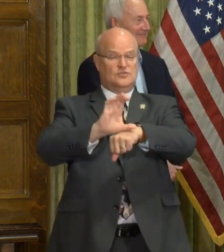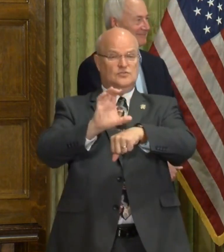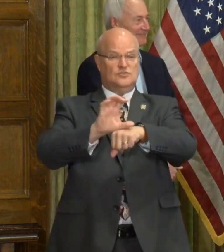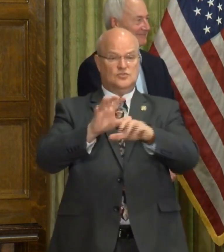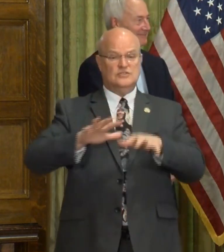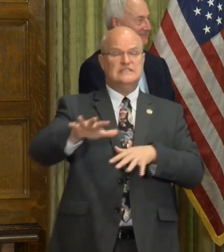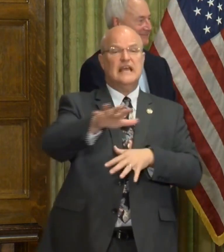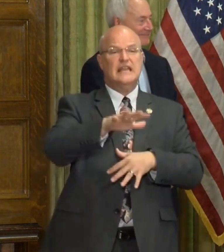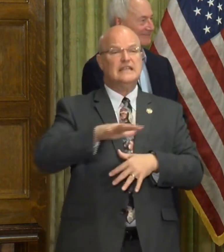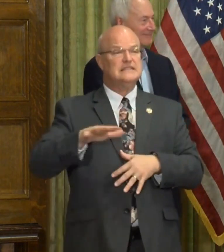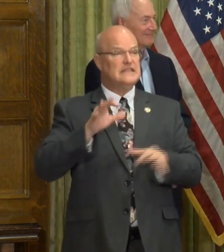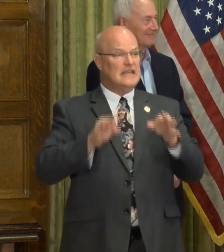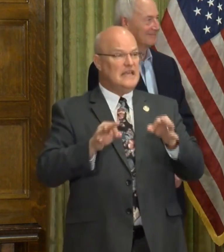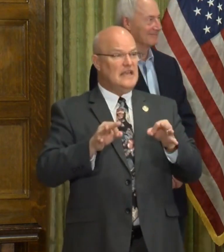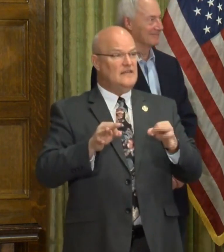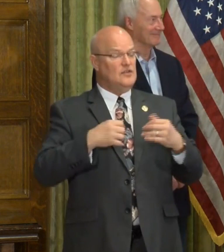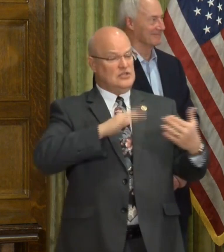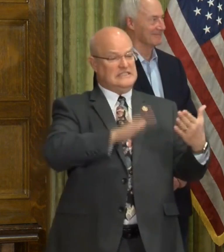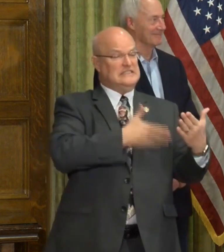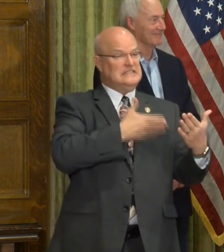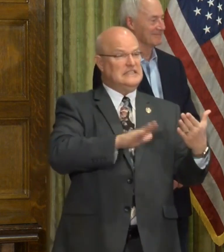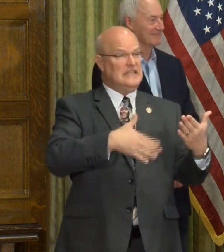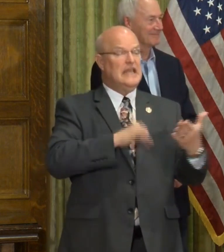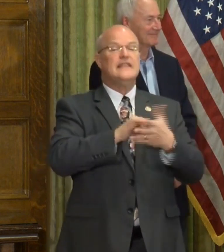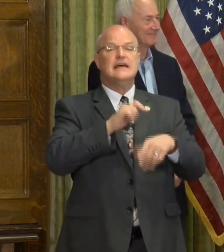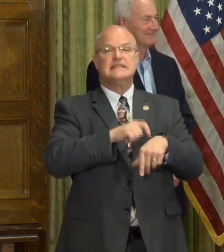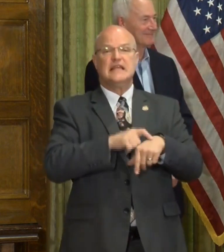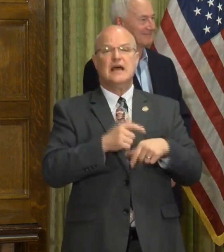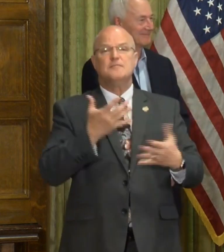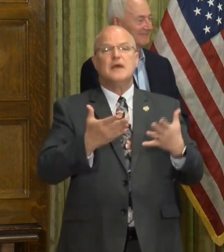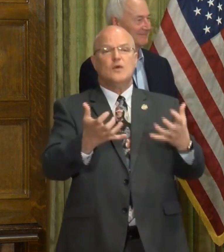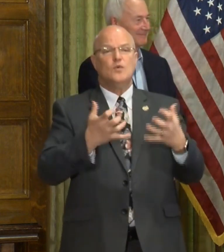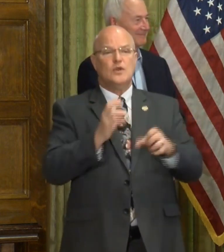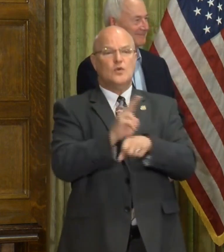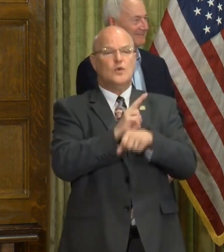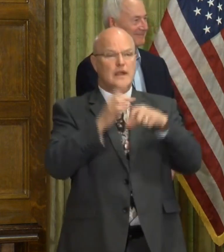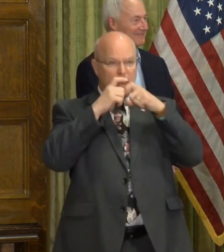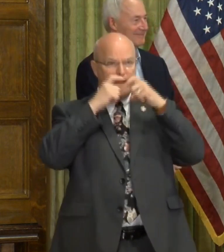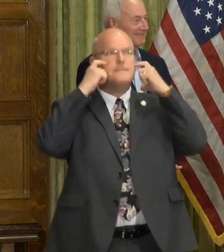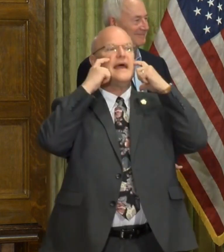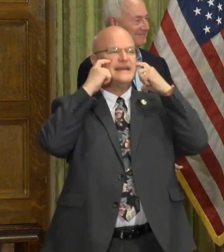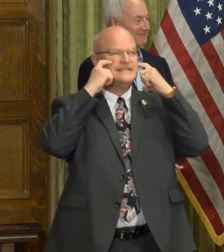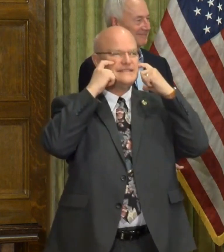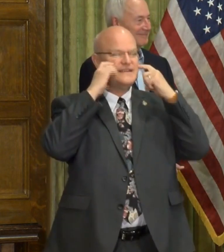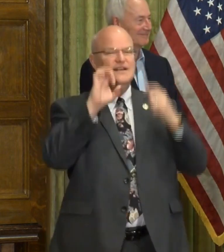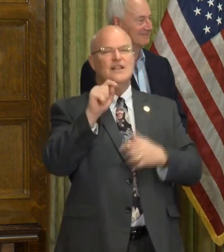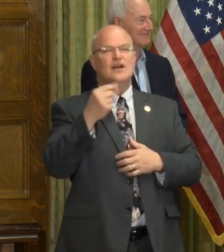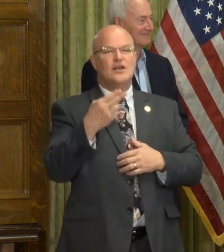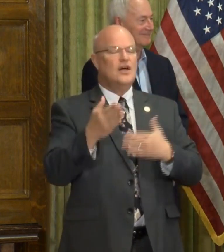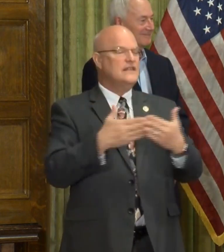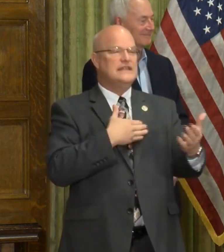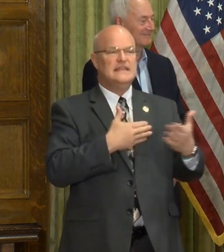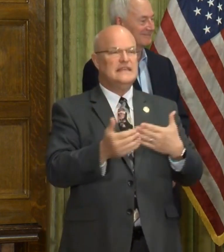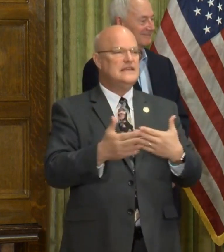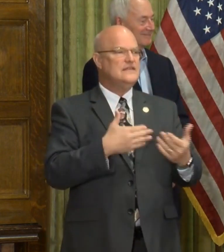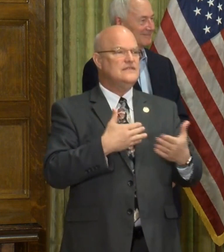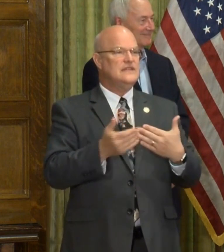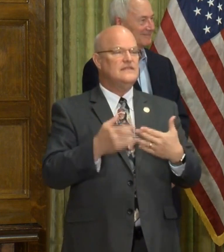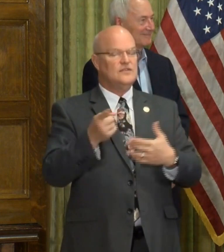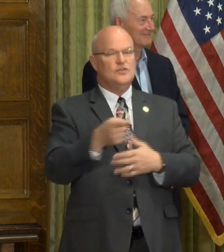especially in church settings, if you're going to sing, that's a time where you might want to wear one of these cloth masks, even